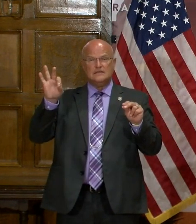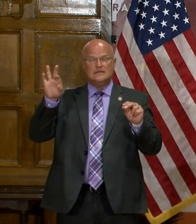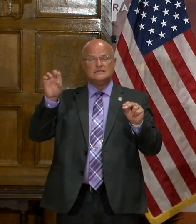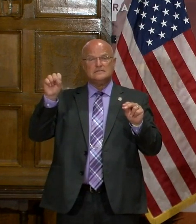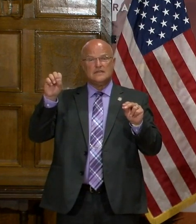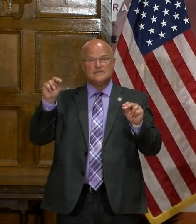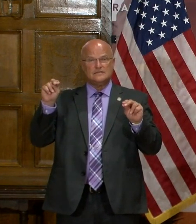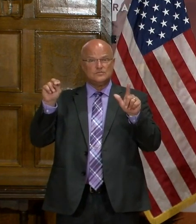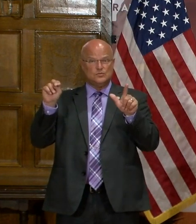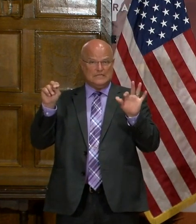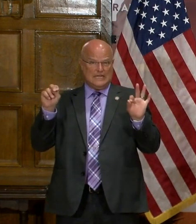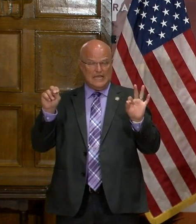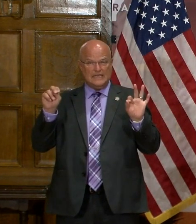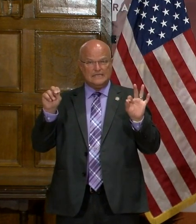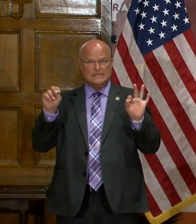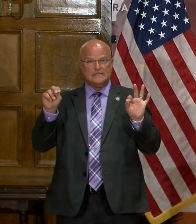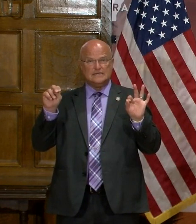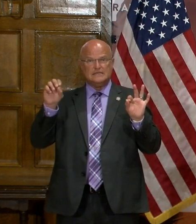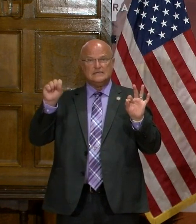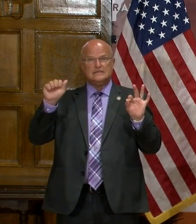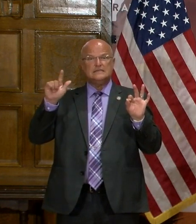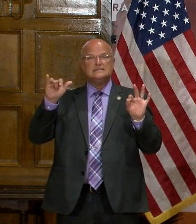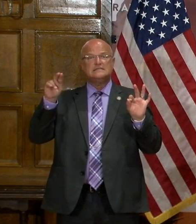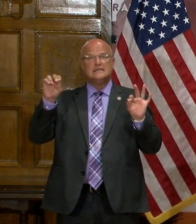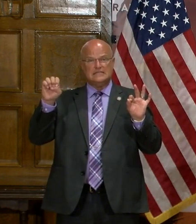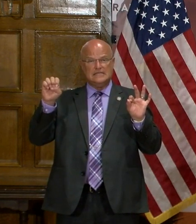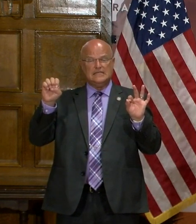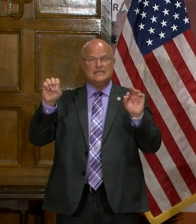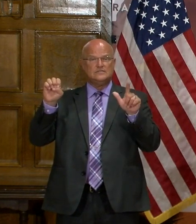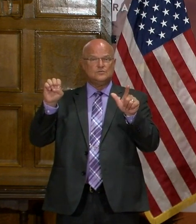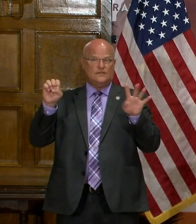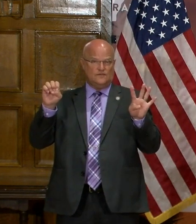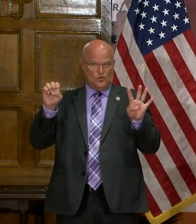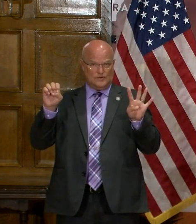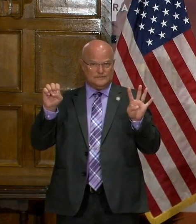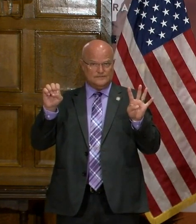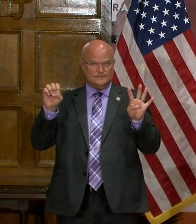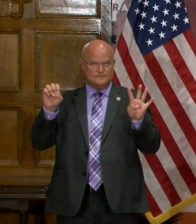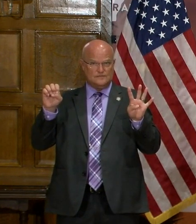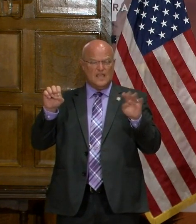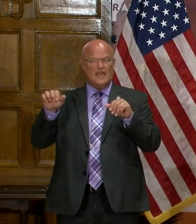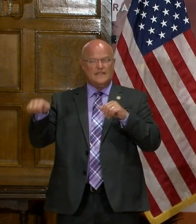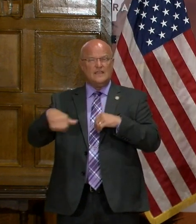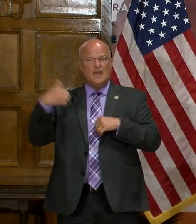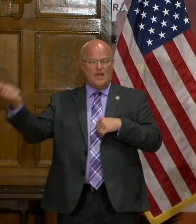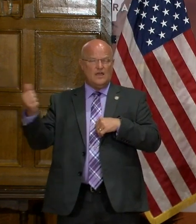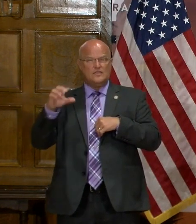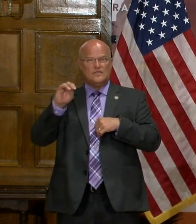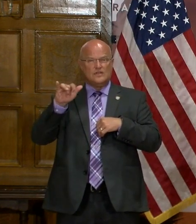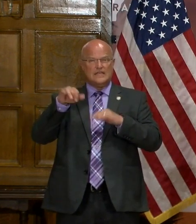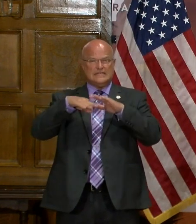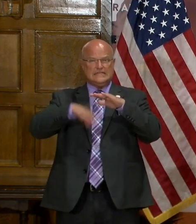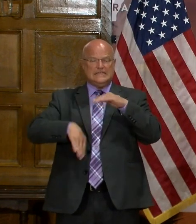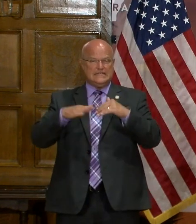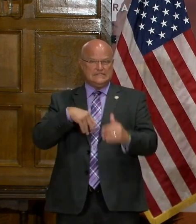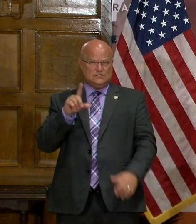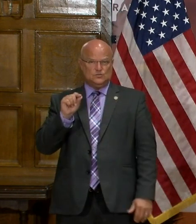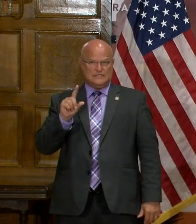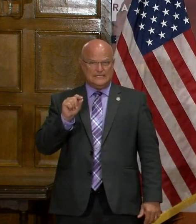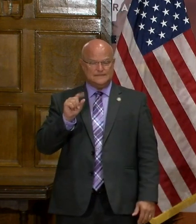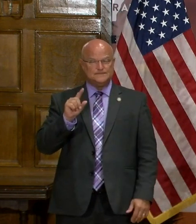County with 29, and Saline County with 24, and the rest being less than